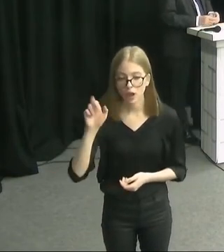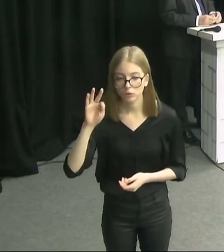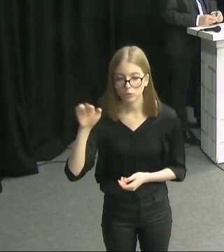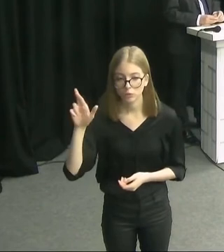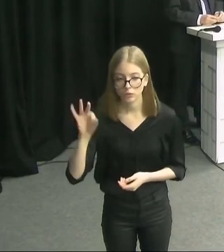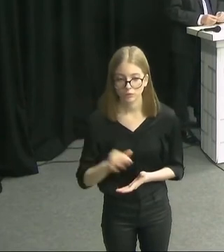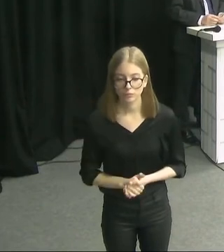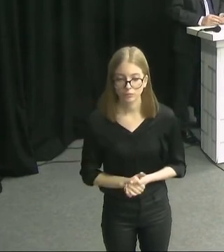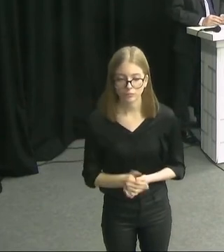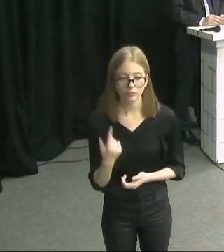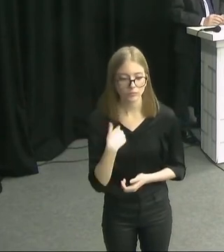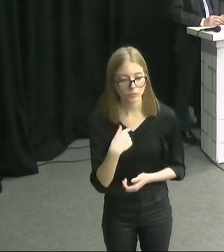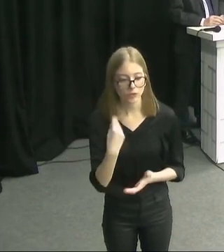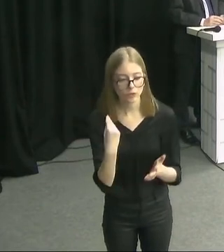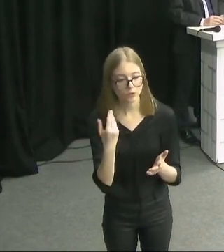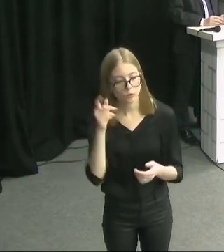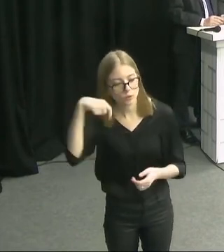other sources of supporting students.